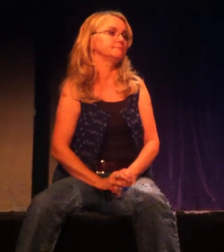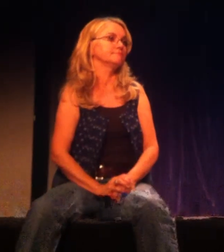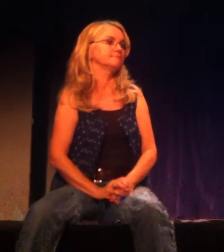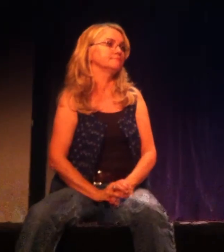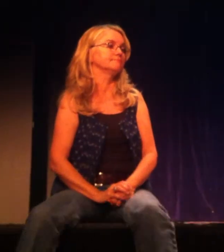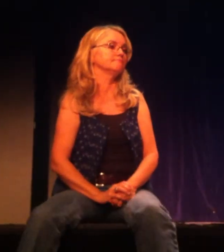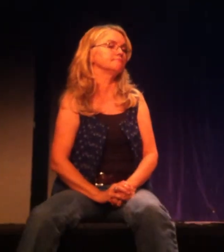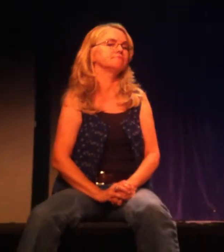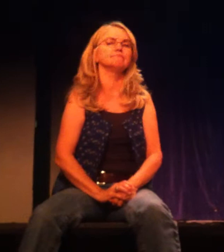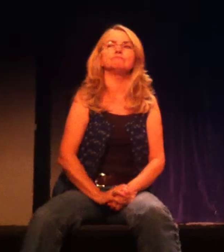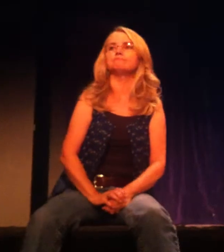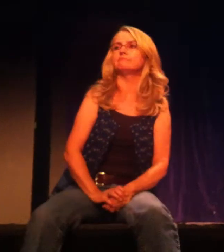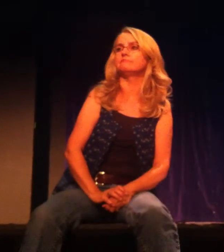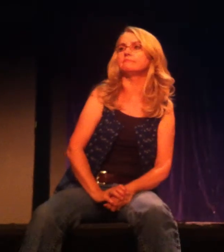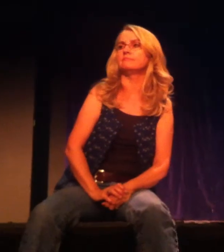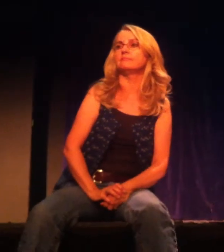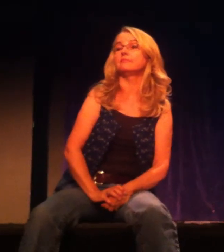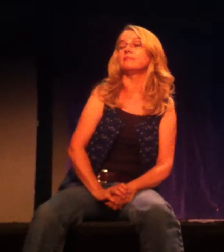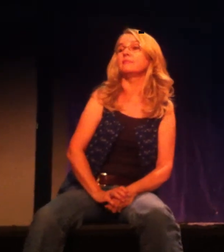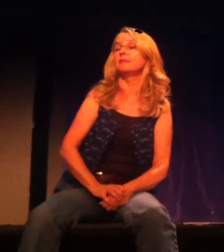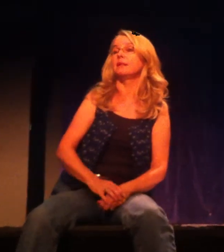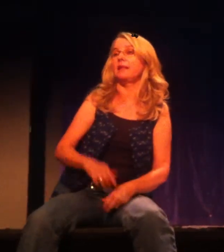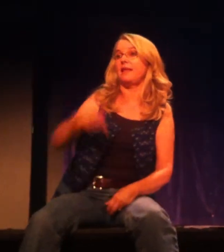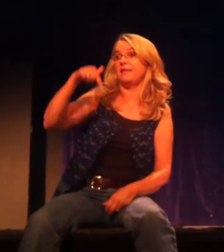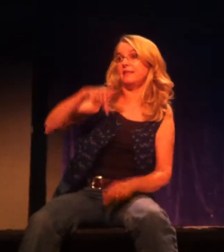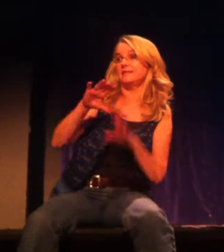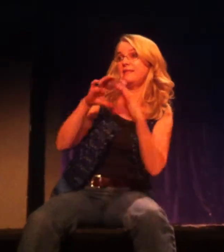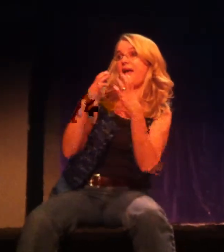Mr. Clark, in this classroom, it's Clark Sensei.